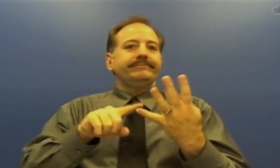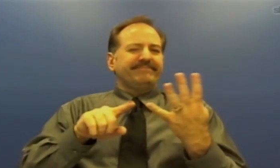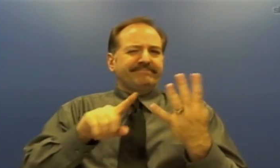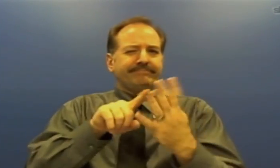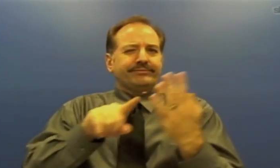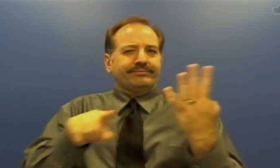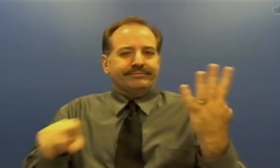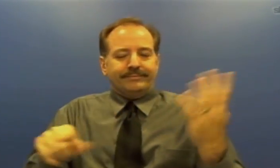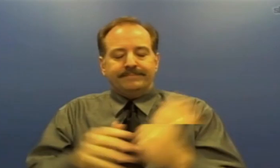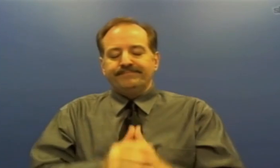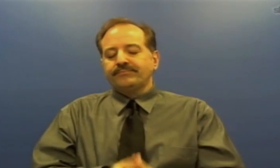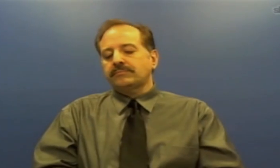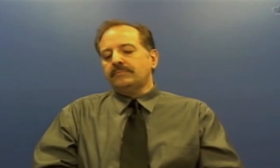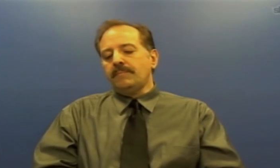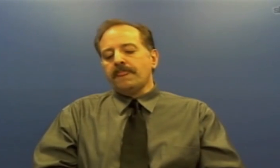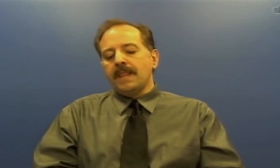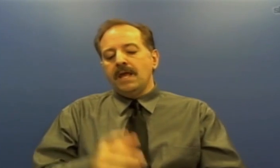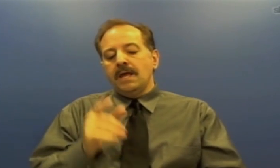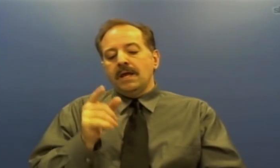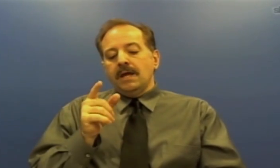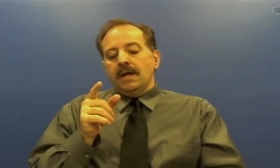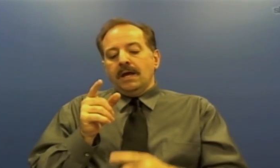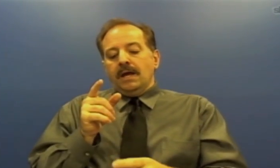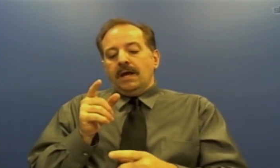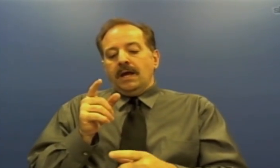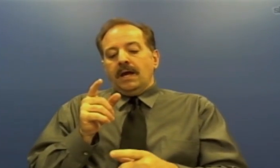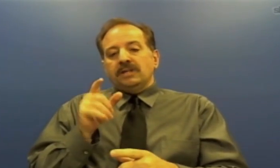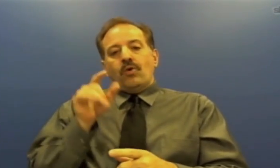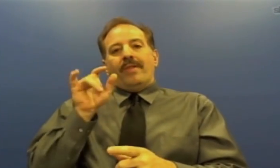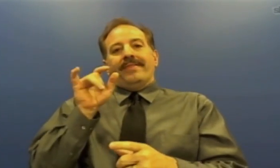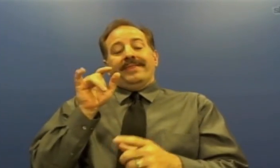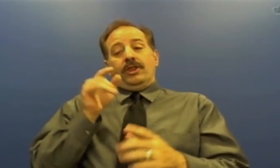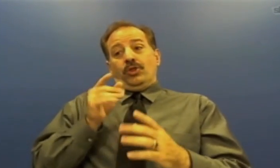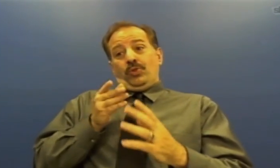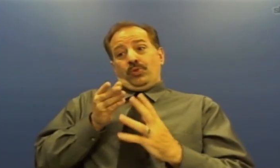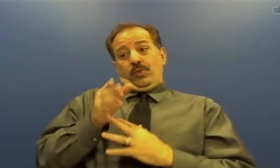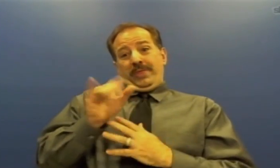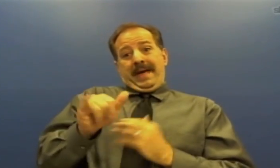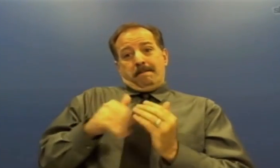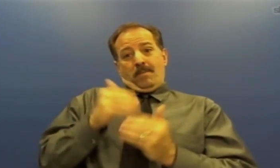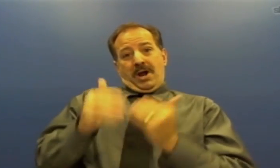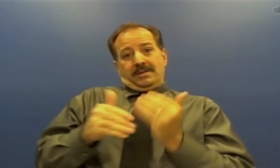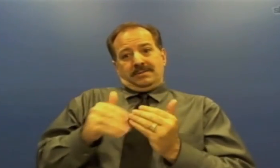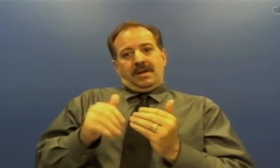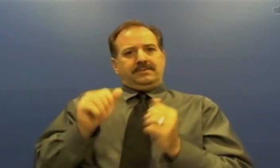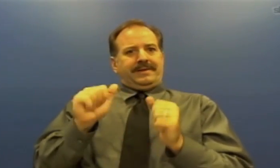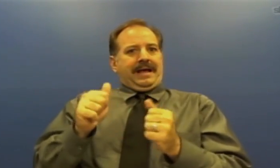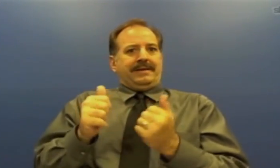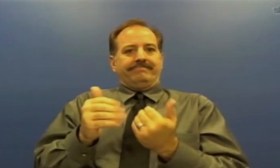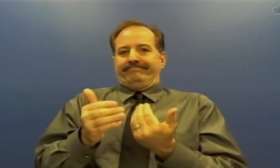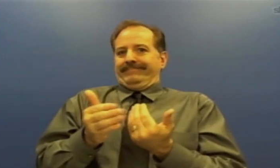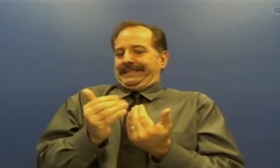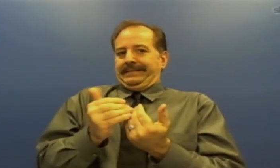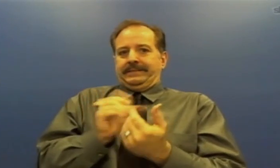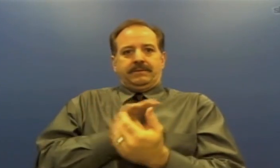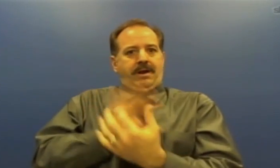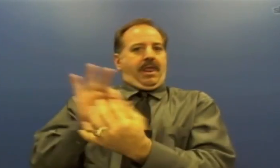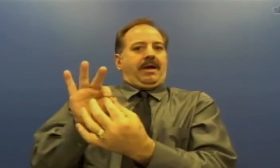check your blood pressure and check to see if there are any other physical symptoms that are evident. So through that process, we